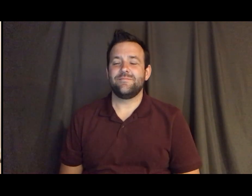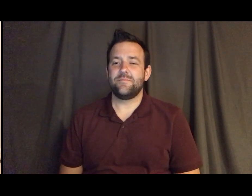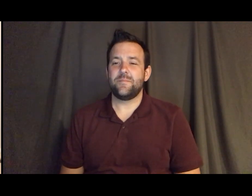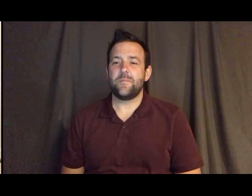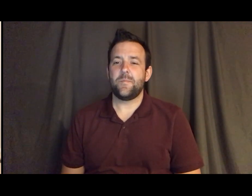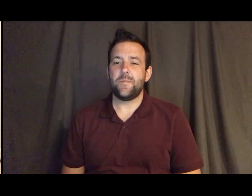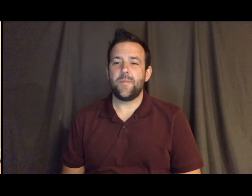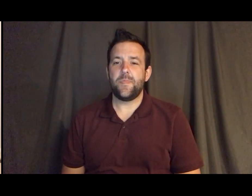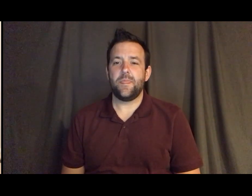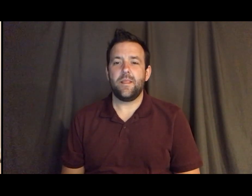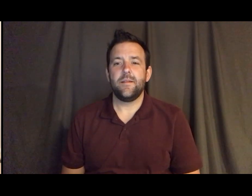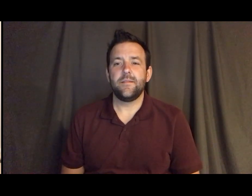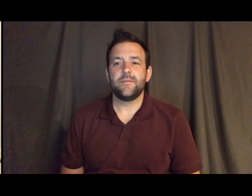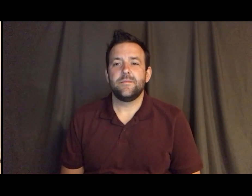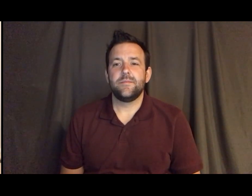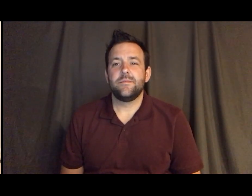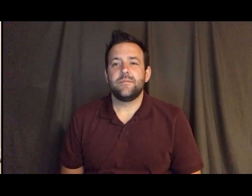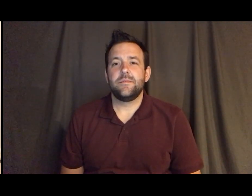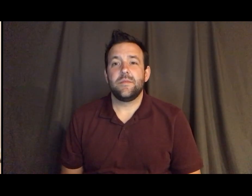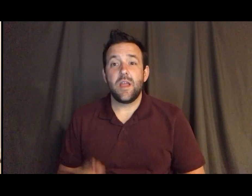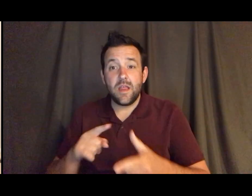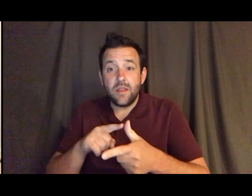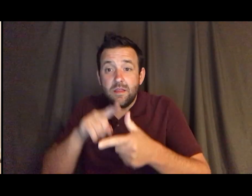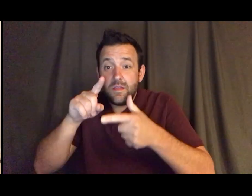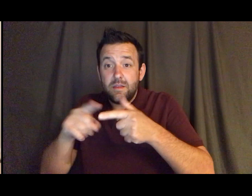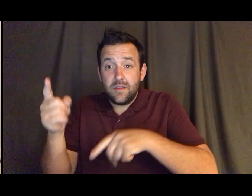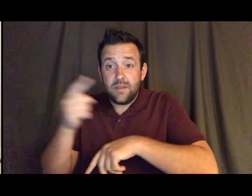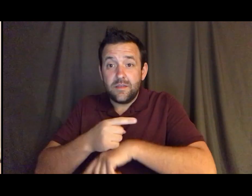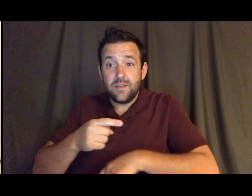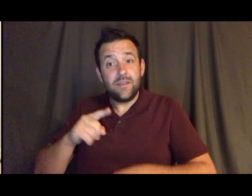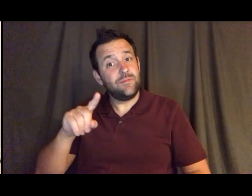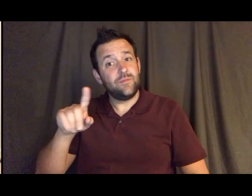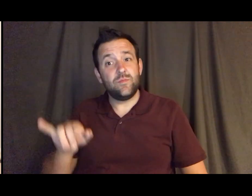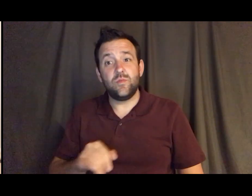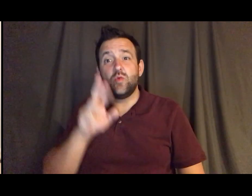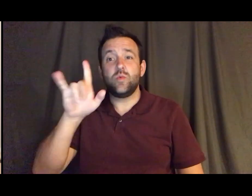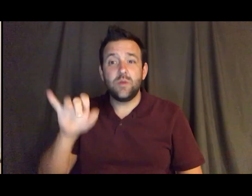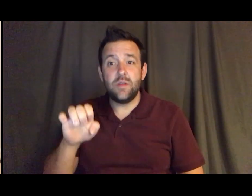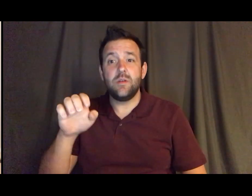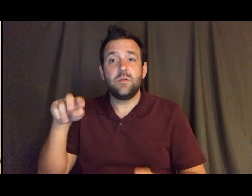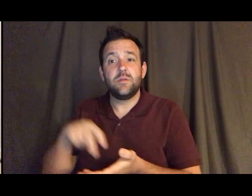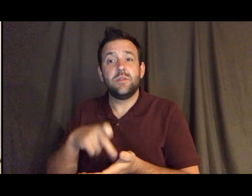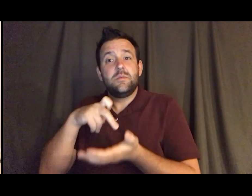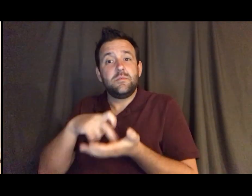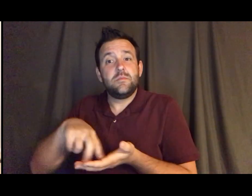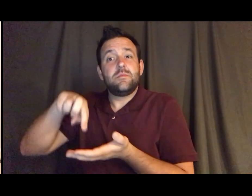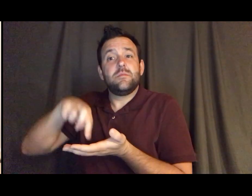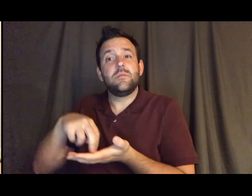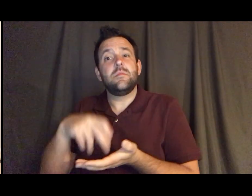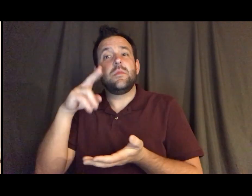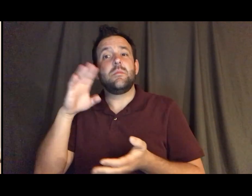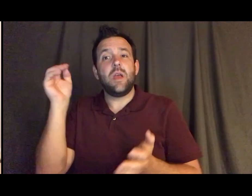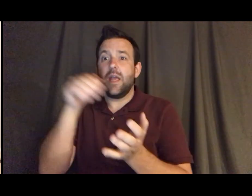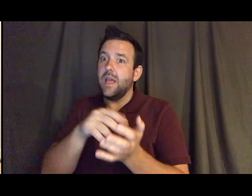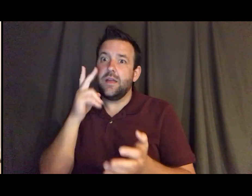The next day, Julie was skipping home, and she saw David again. "Hi," he said. "Julie, do you want to come over and